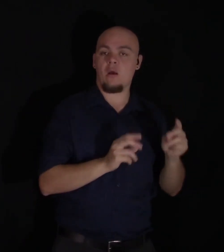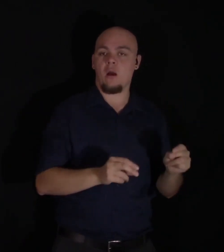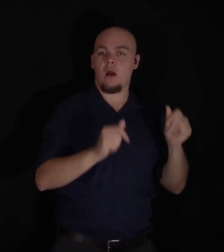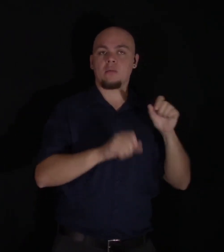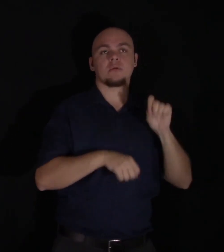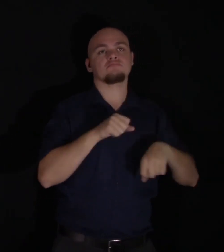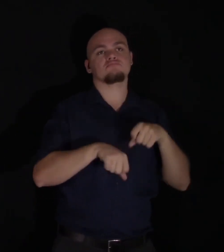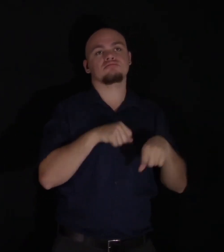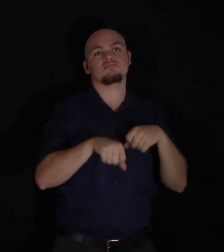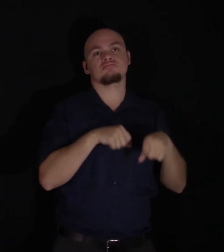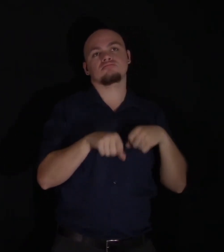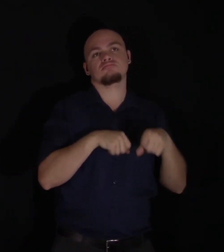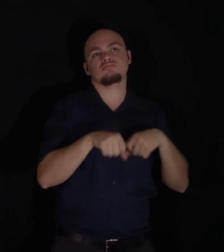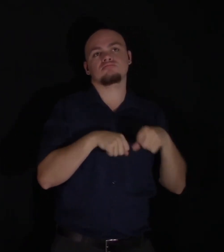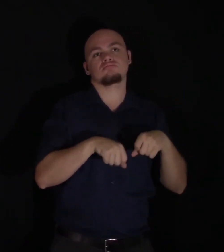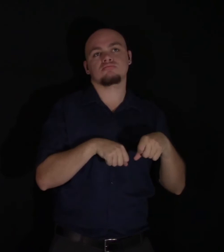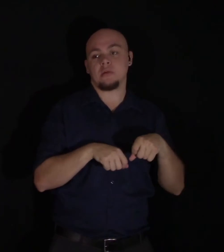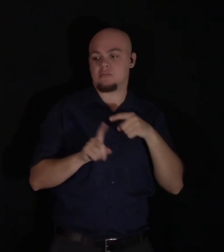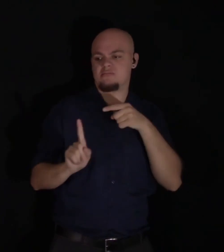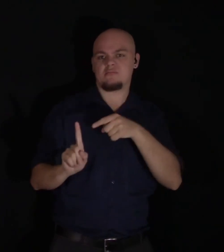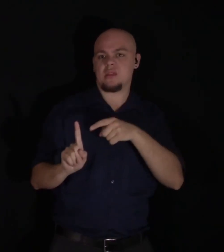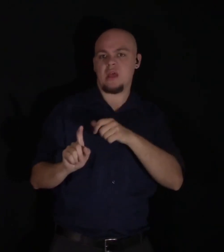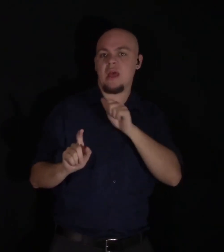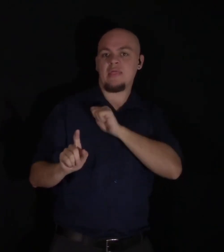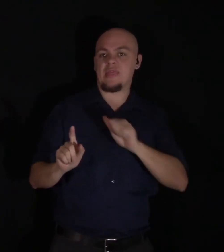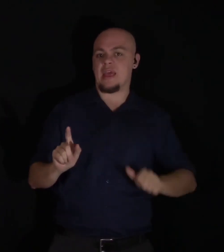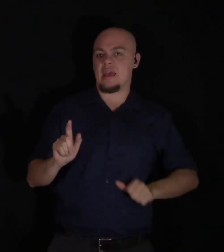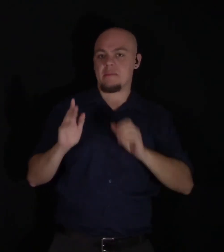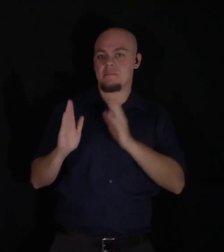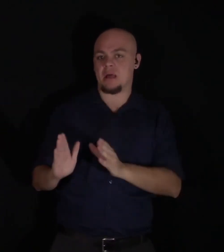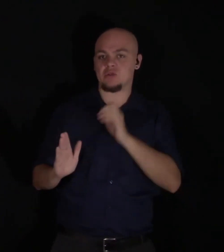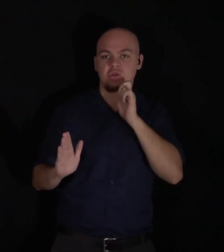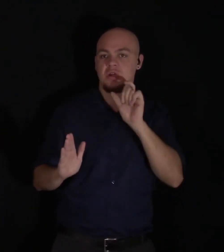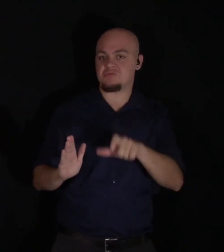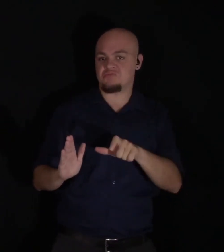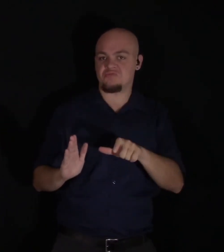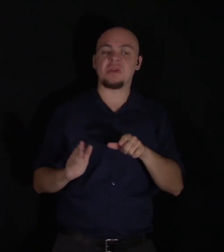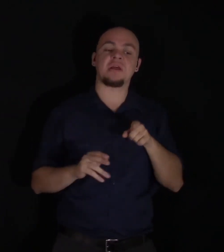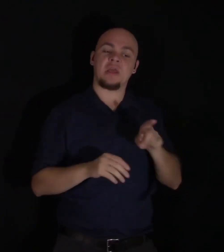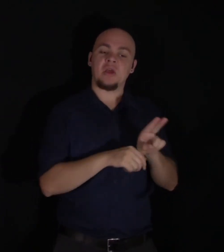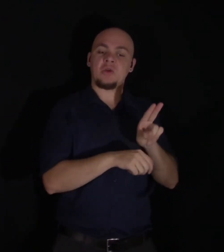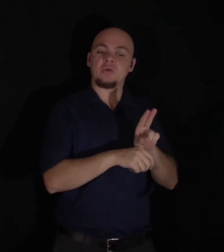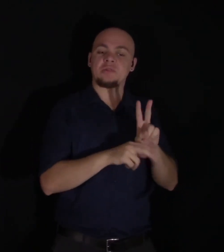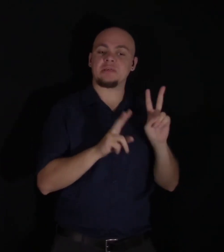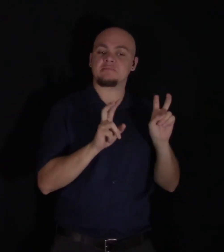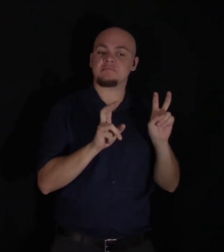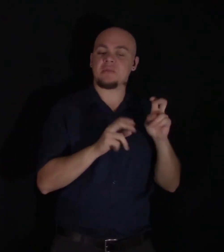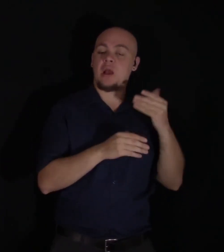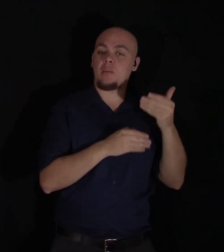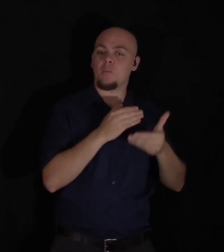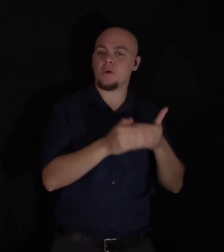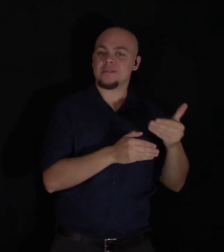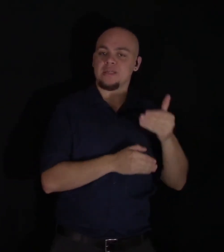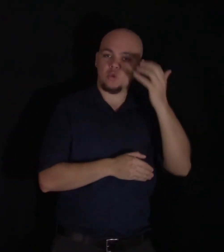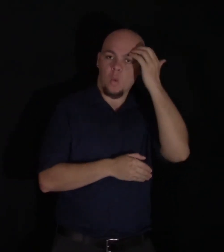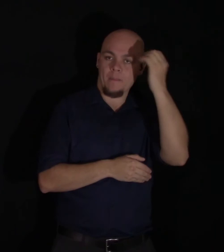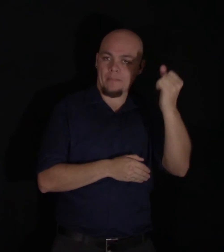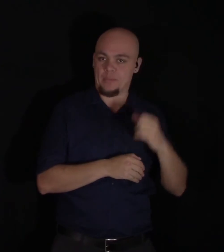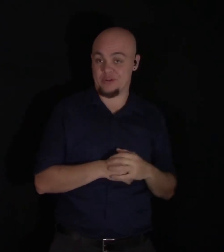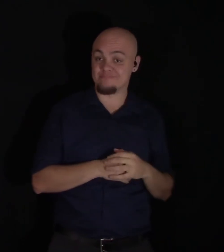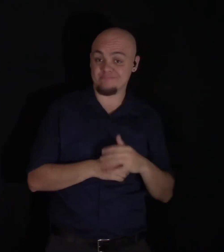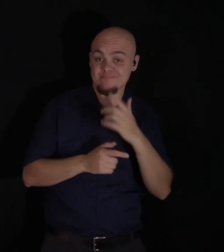much need for your ambassadors. It goes into procedural memory. Pretty neat, huh?